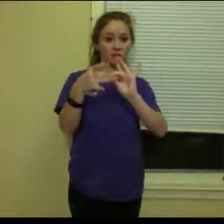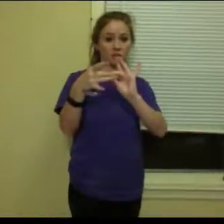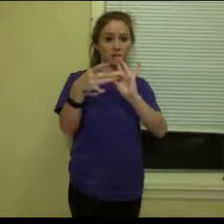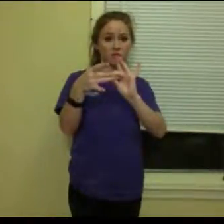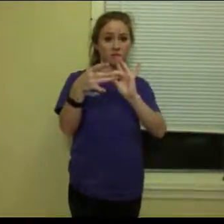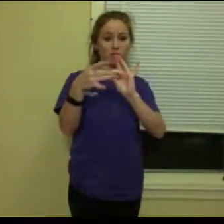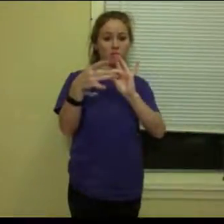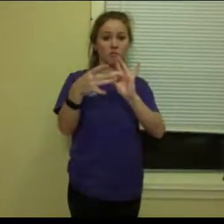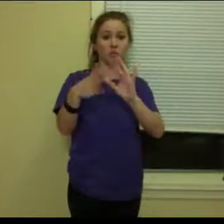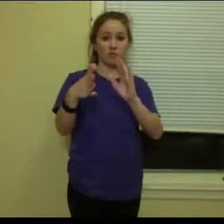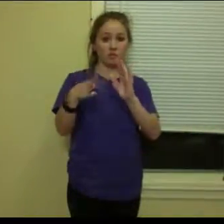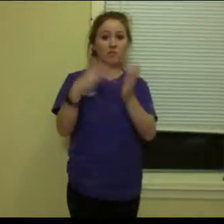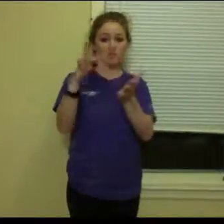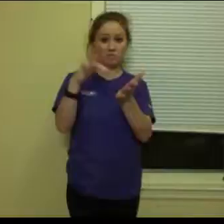it's also connected to